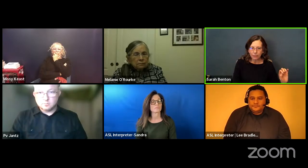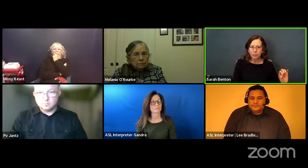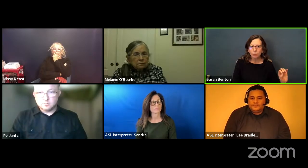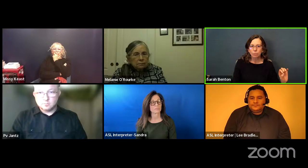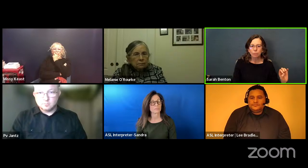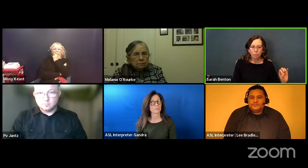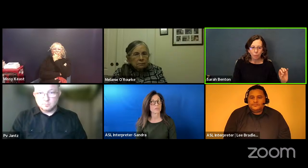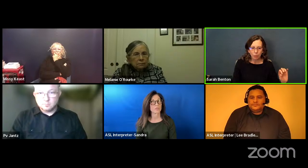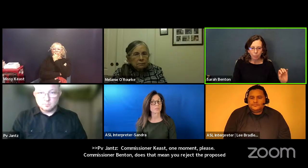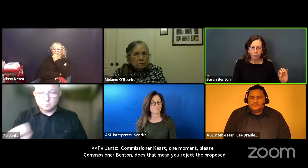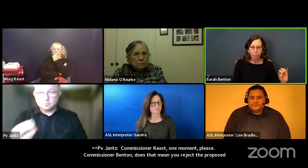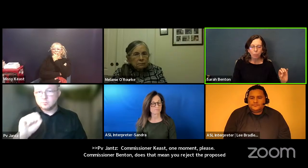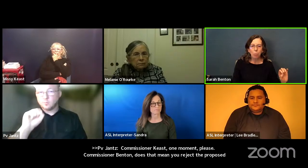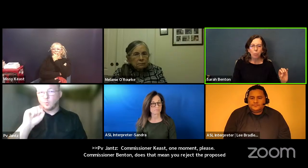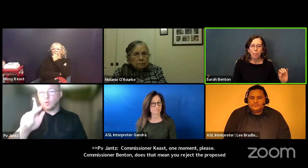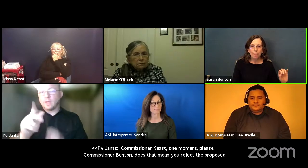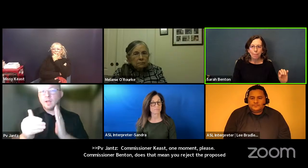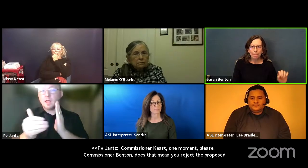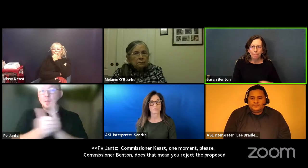Yes.